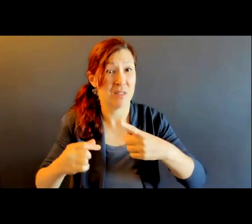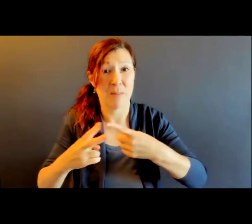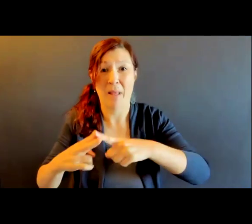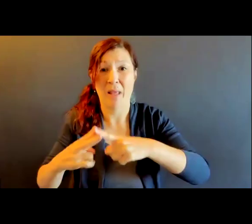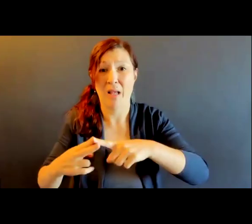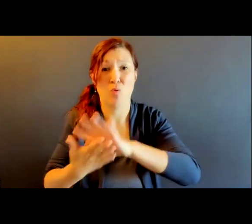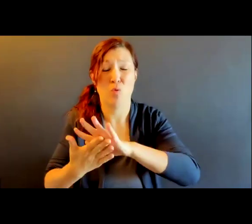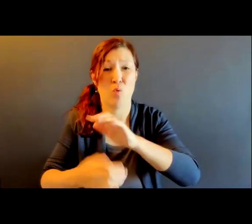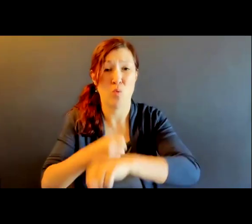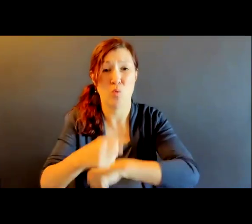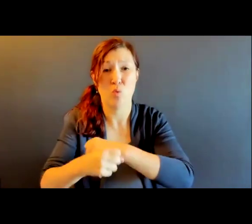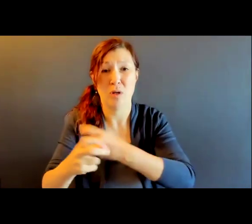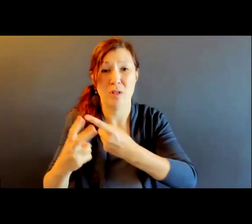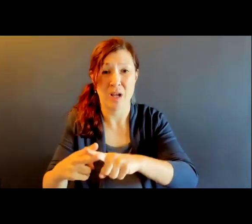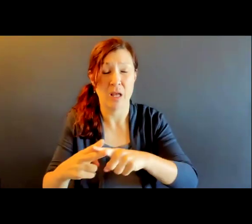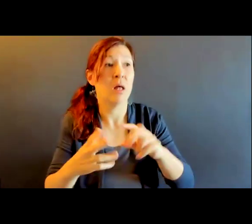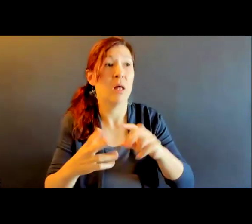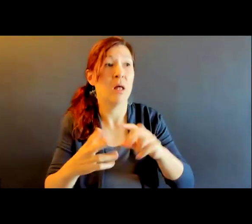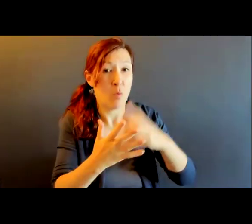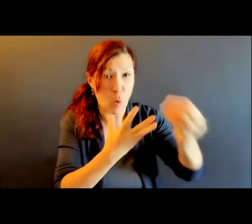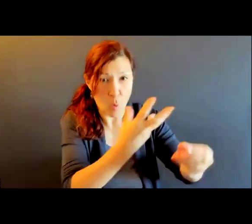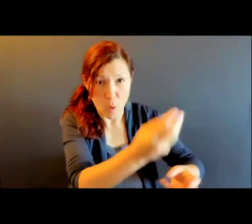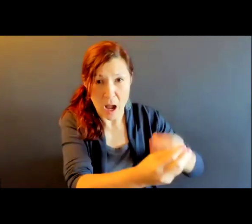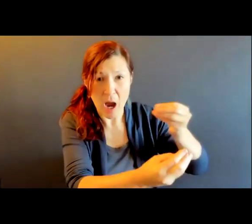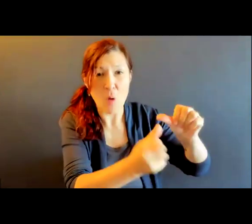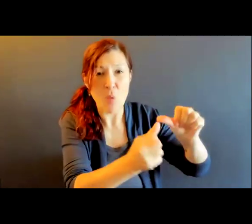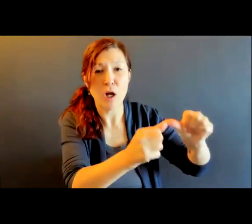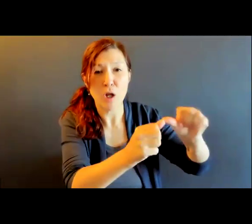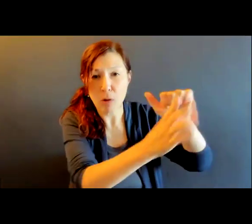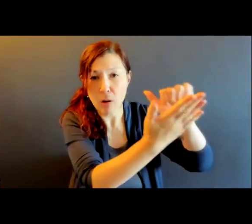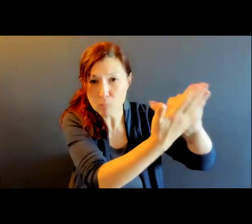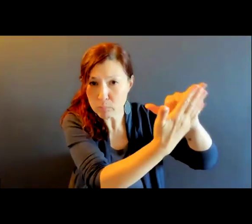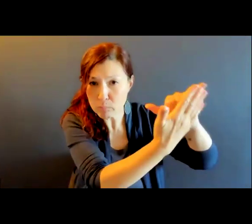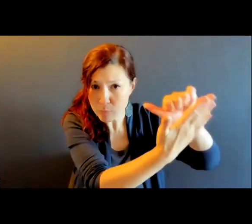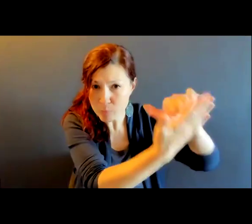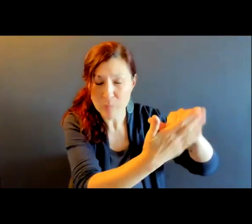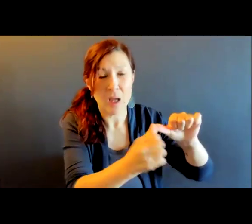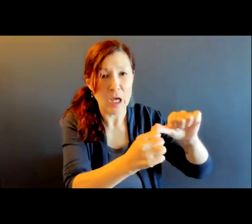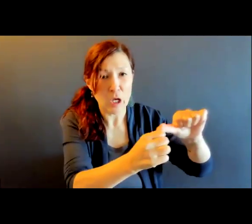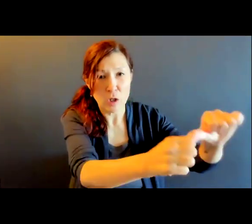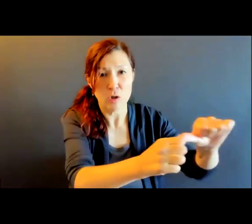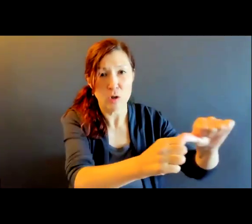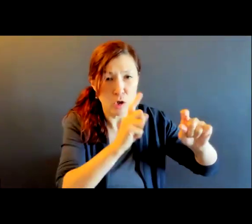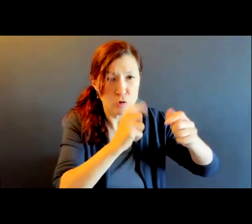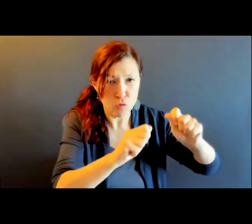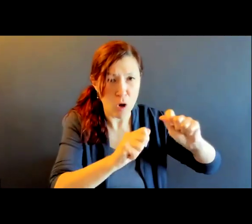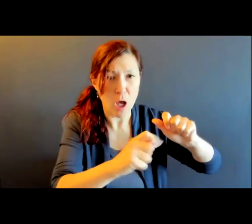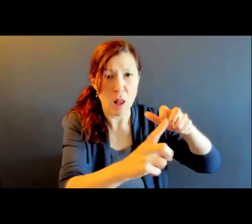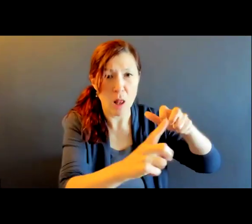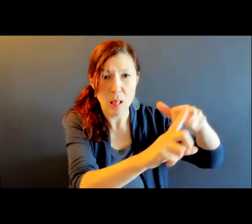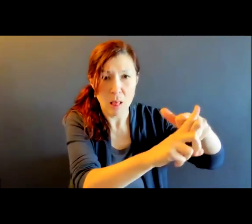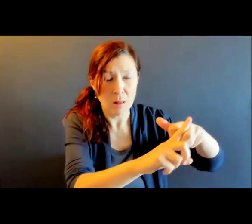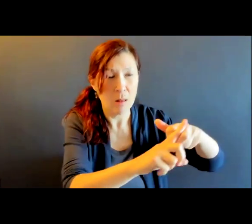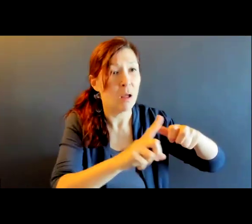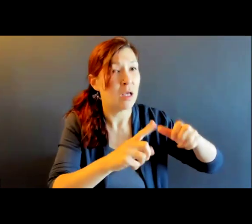calls home, door knocks to just say, come on back. Doesn't matter that you missed the last 4 or 5 days. Come on back. We're here for you.